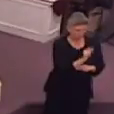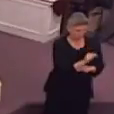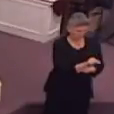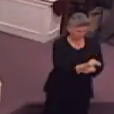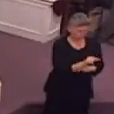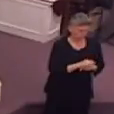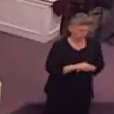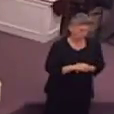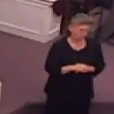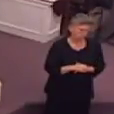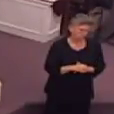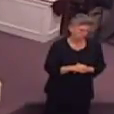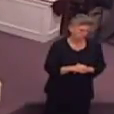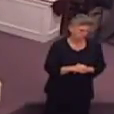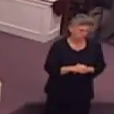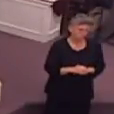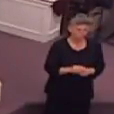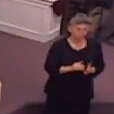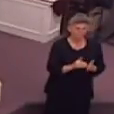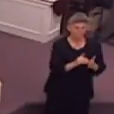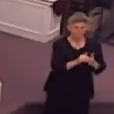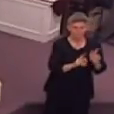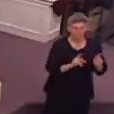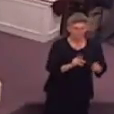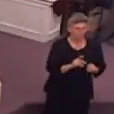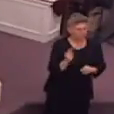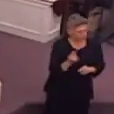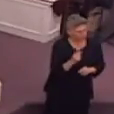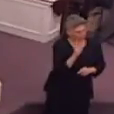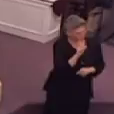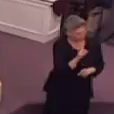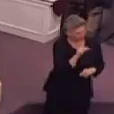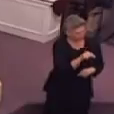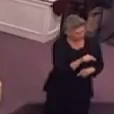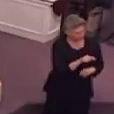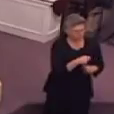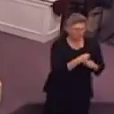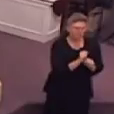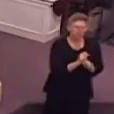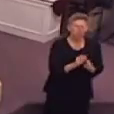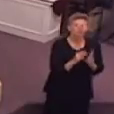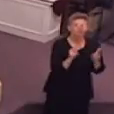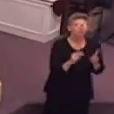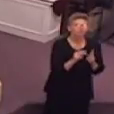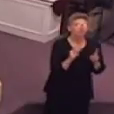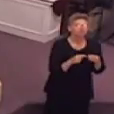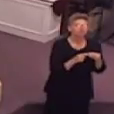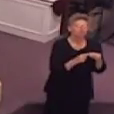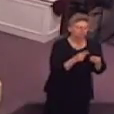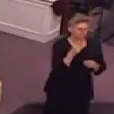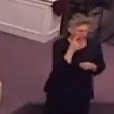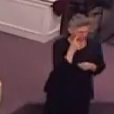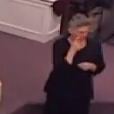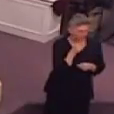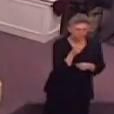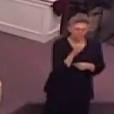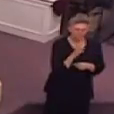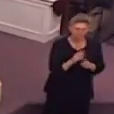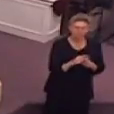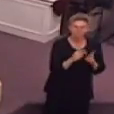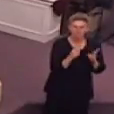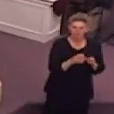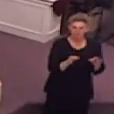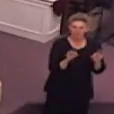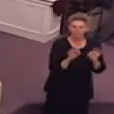Oh, yeah. There's billions of people, but there's only one of you. And that makes you very, very special in the eyes of God. Very